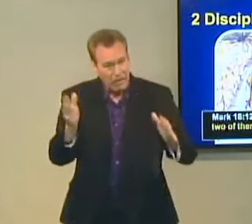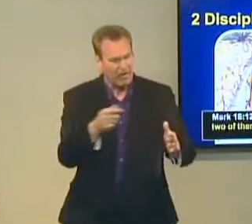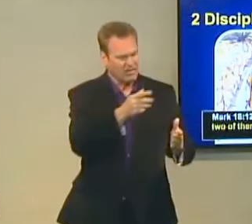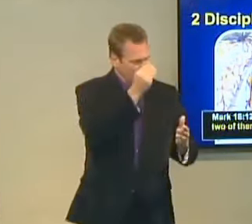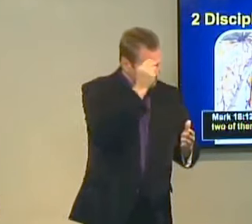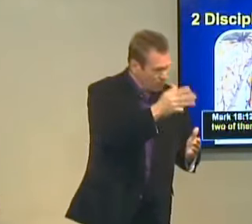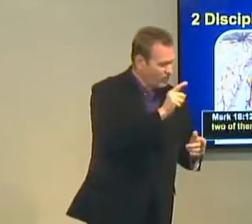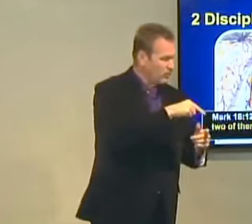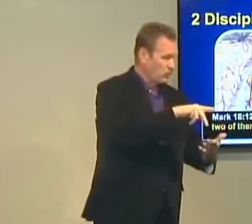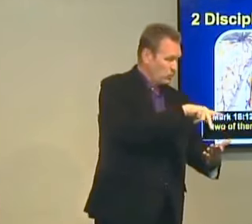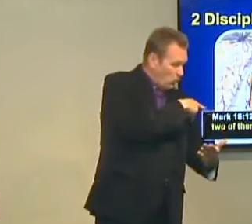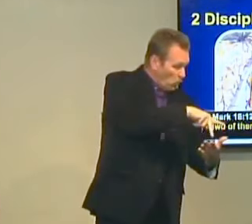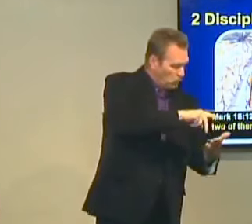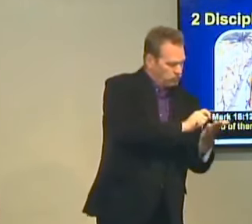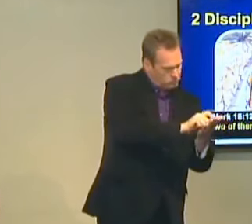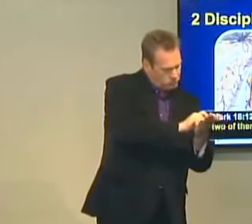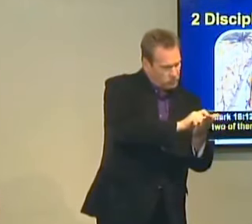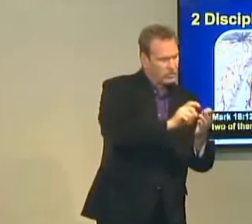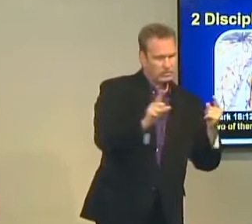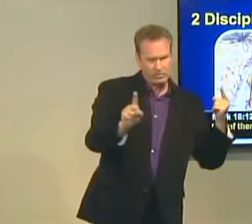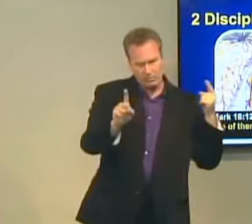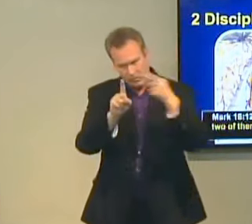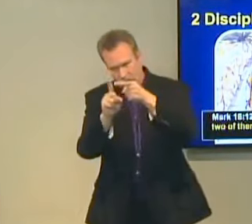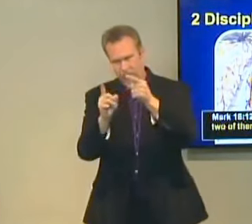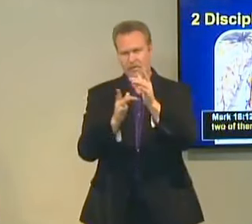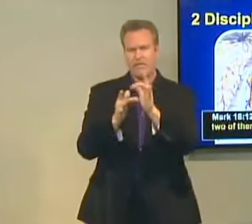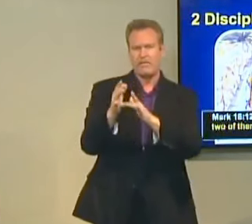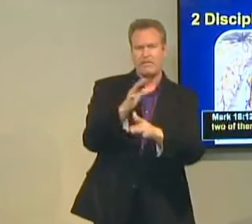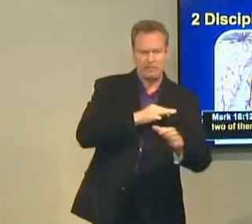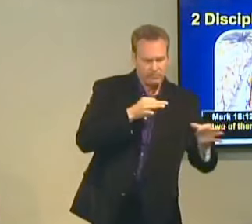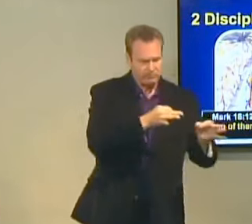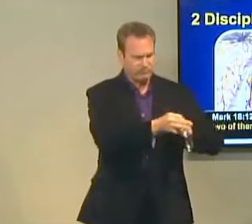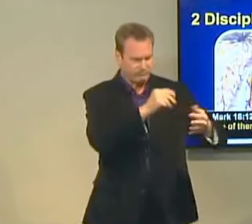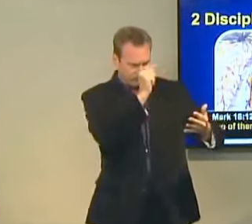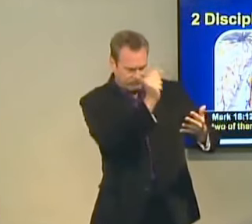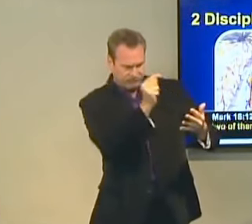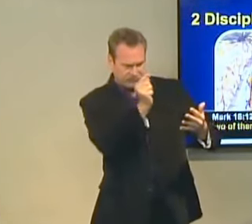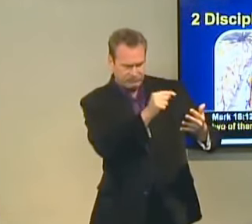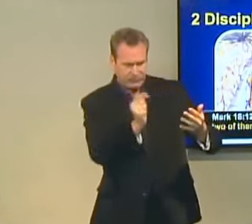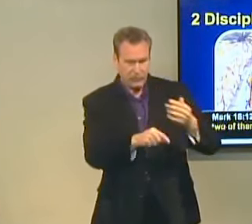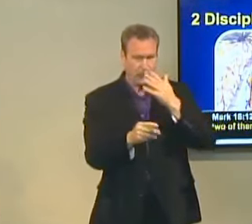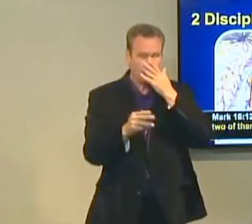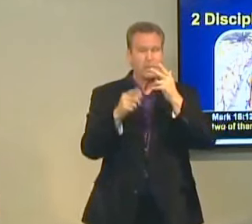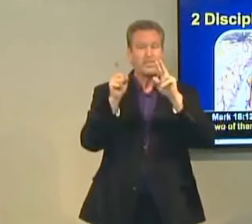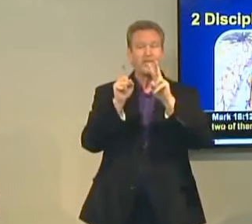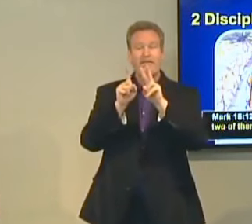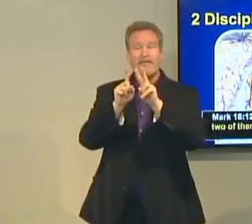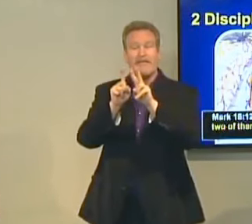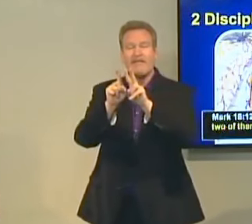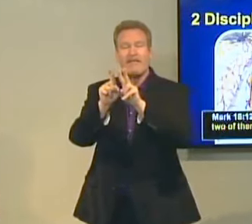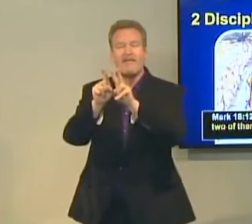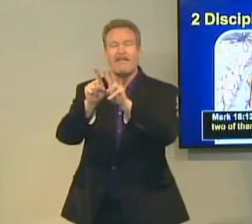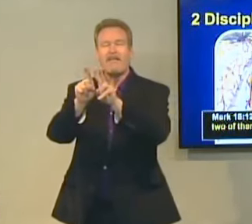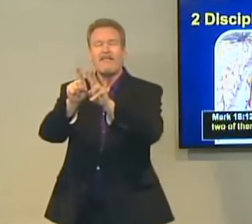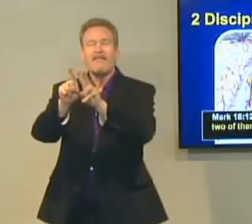all pointing. To Jesus Christ. Crucifixion. His resurrection. The Psalms. They're all pointing. To Jesus Christ. And he expounds to them. The law. And the prophets. And how they